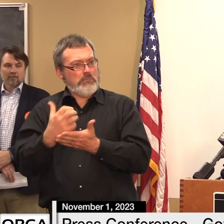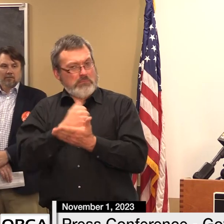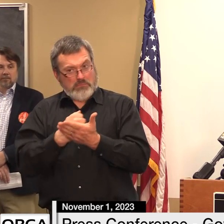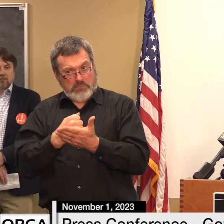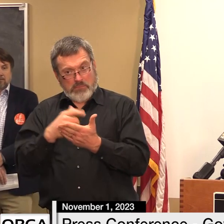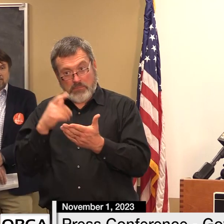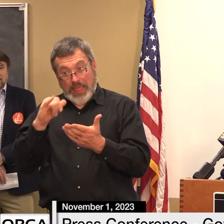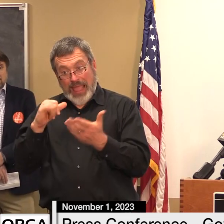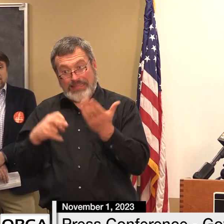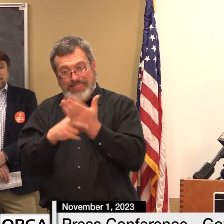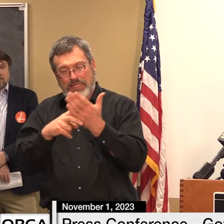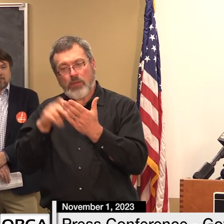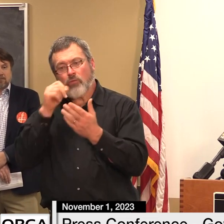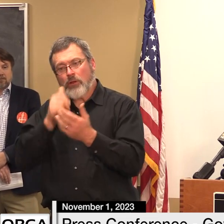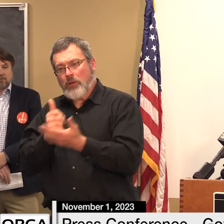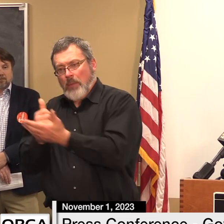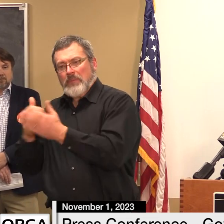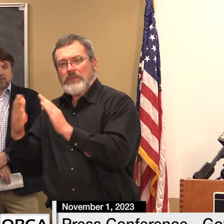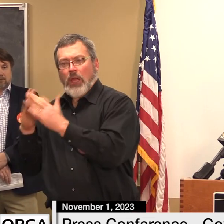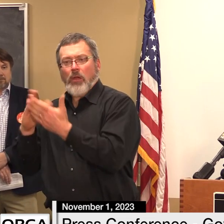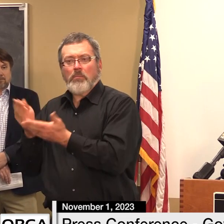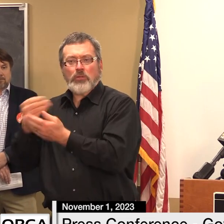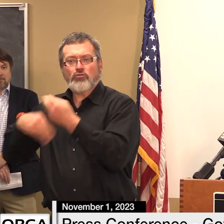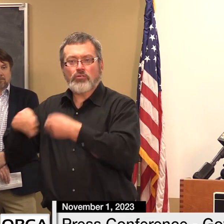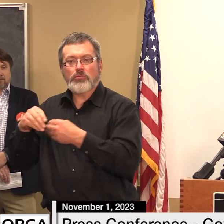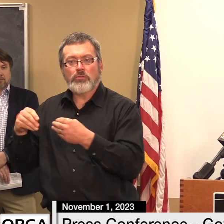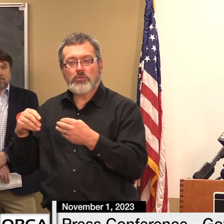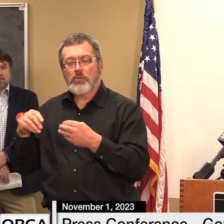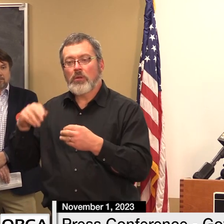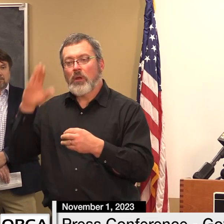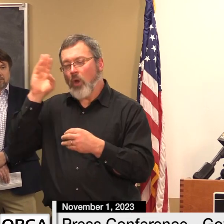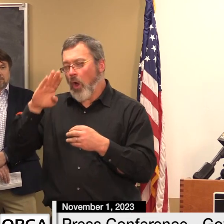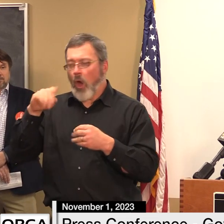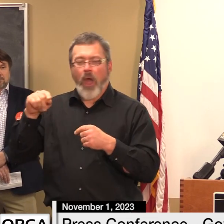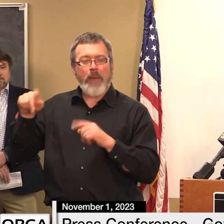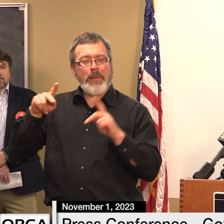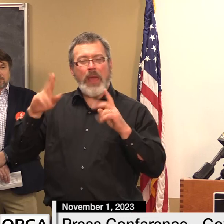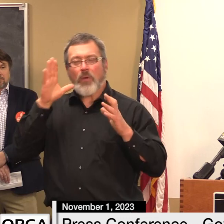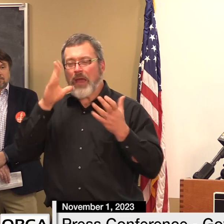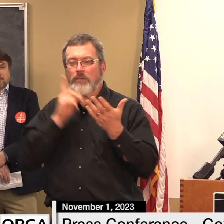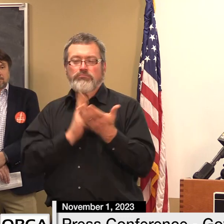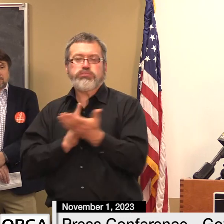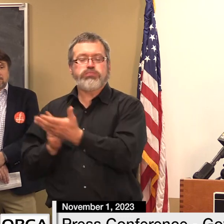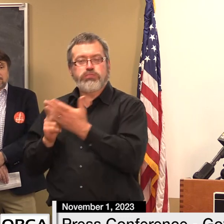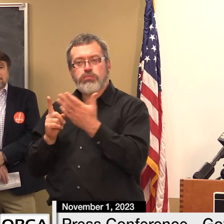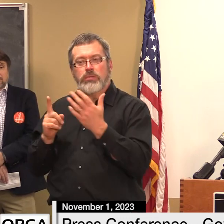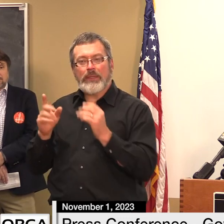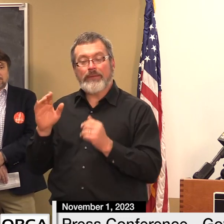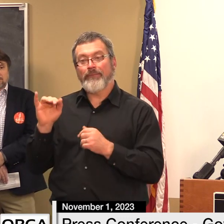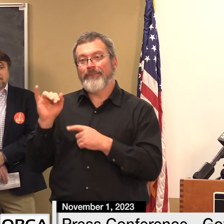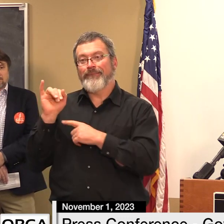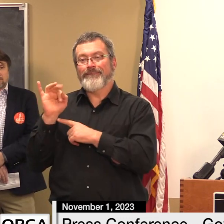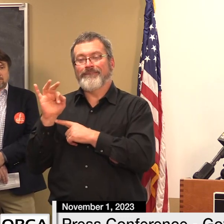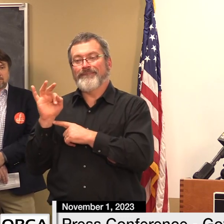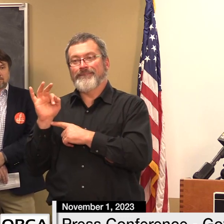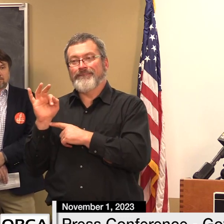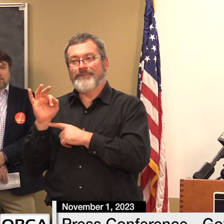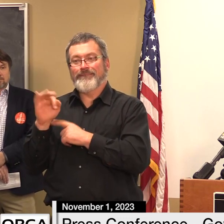Vermonters would continue to argue that if people aren't disincentivized